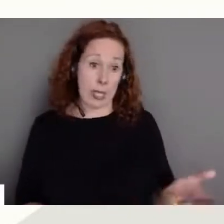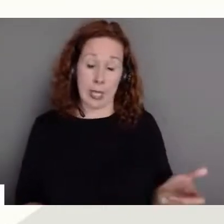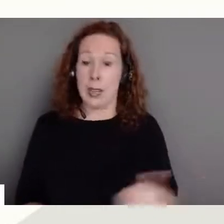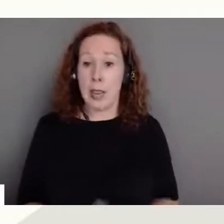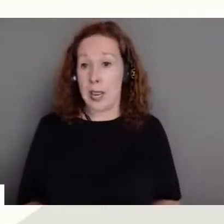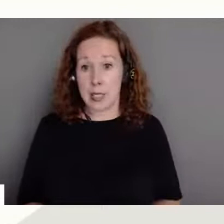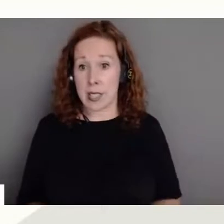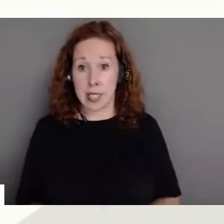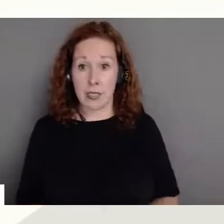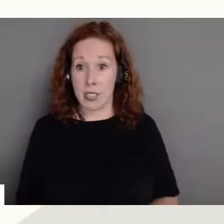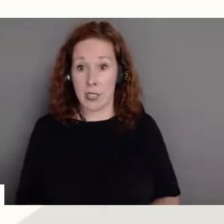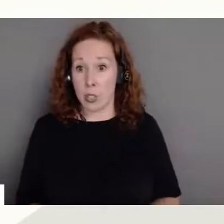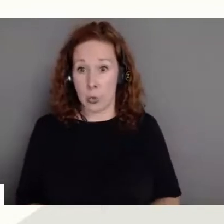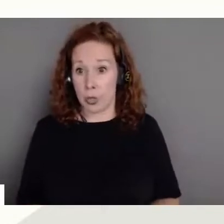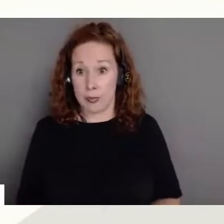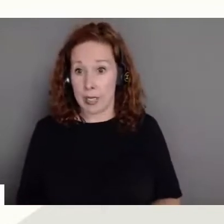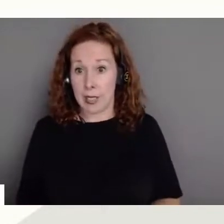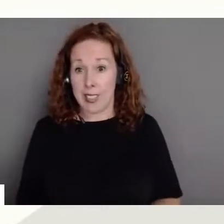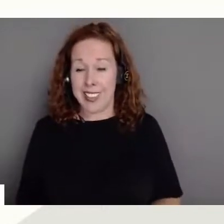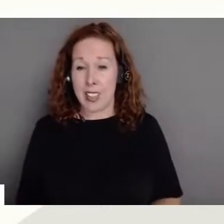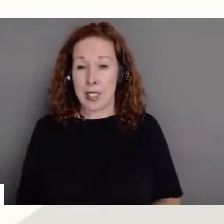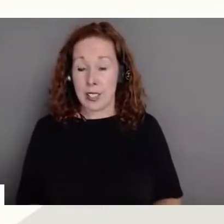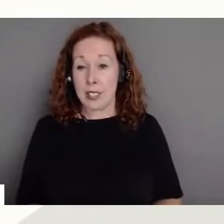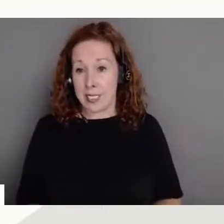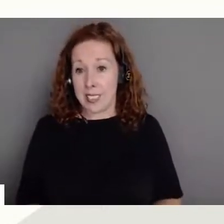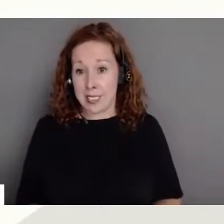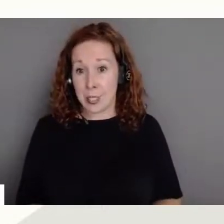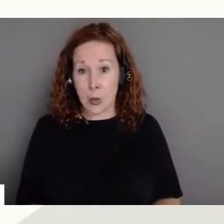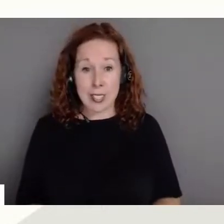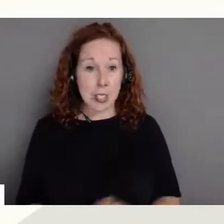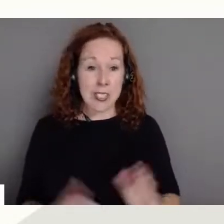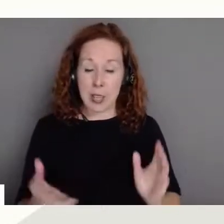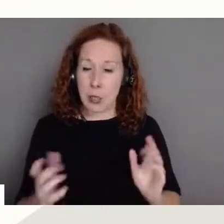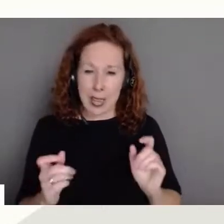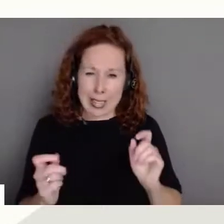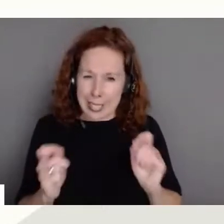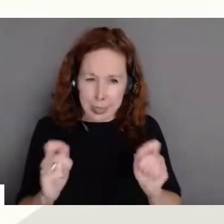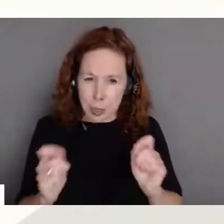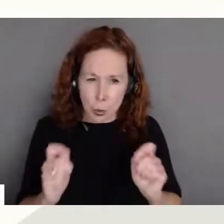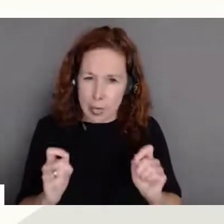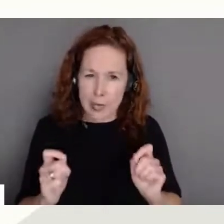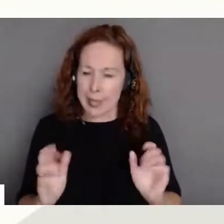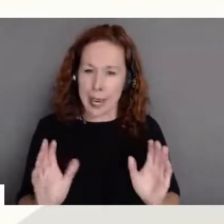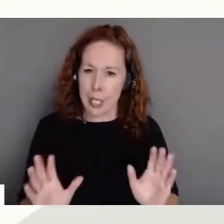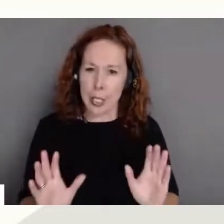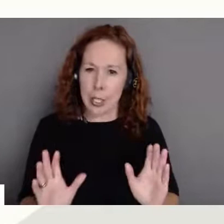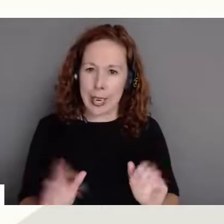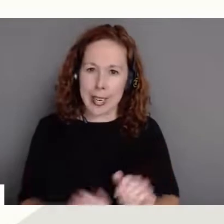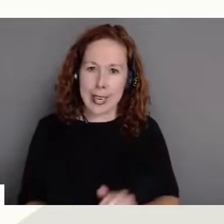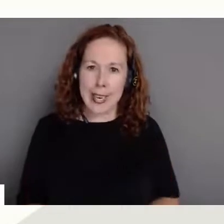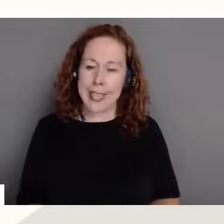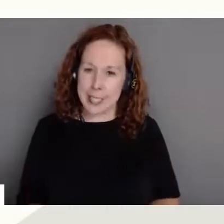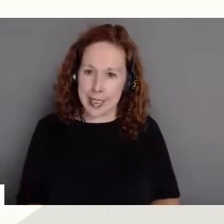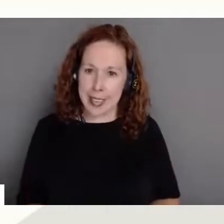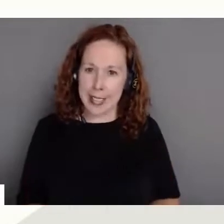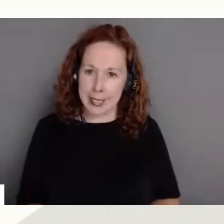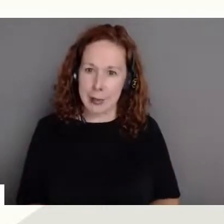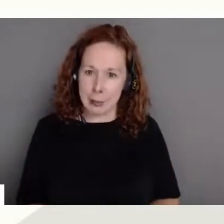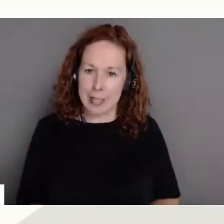Yeah. equally as that deaf individual. Yeah. So it's That is just a huge. little tweak in how you look at it.